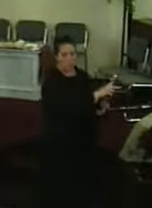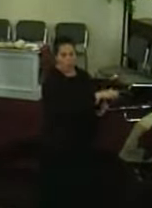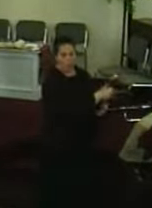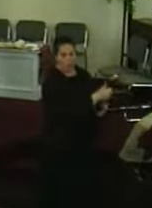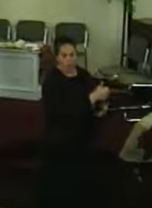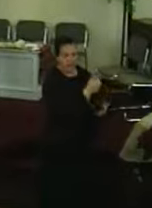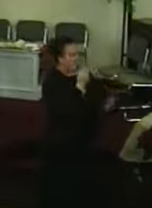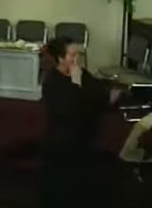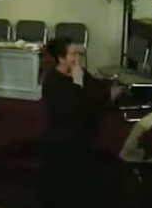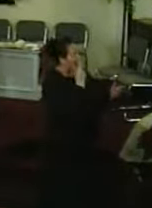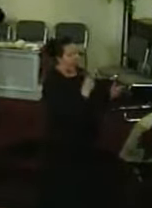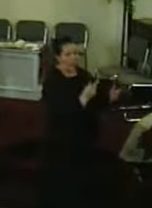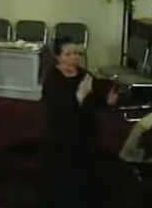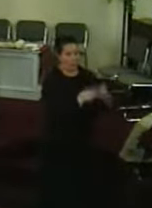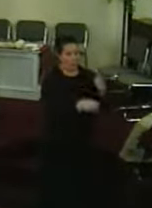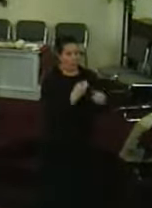what are we going to do? Oh,